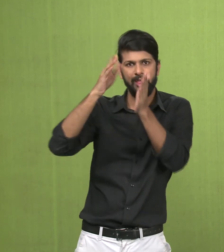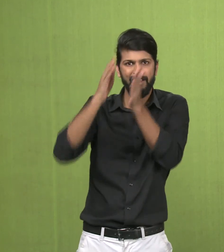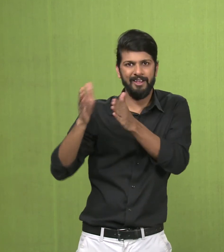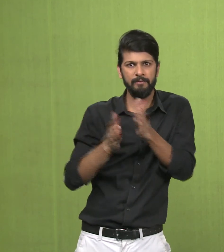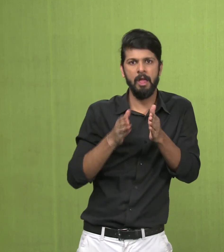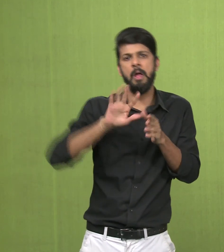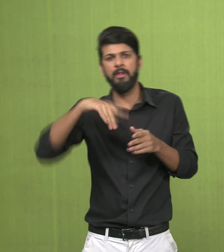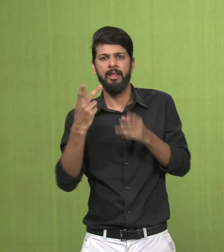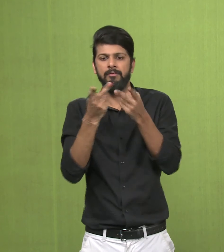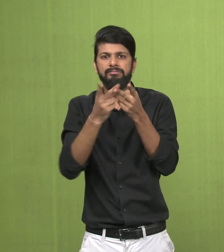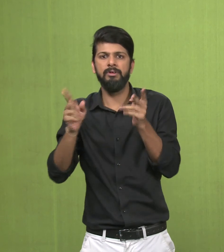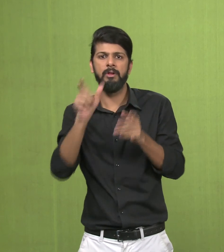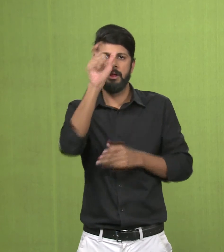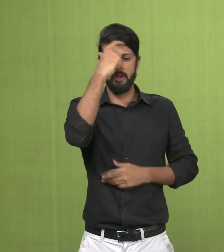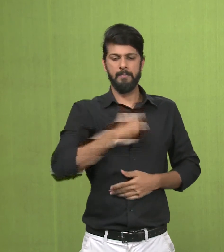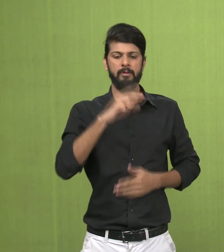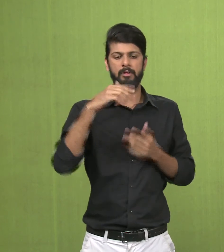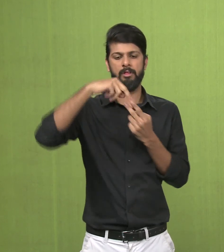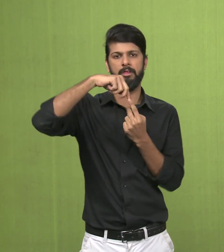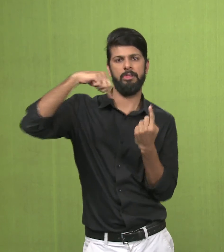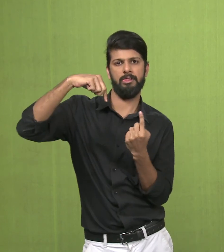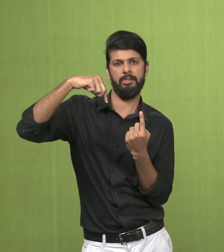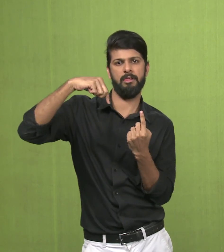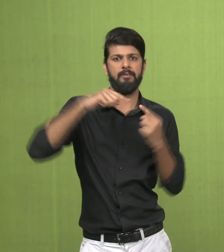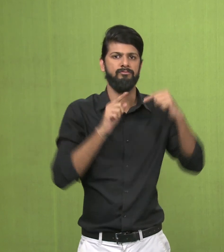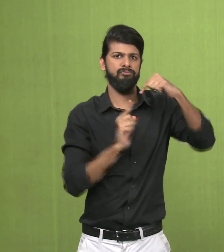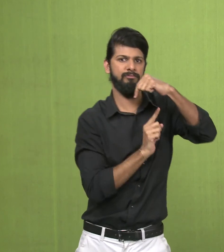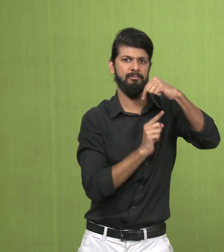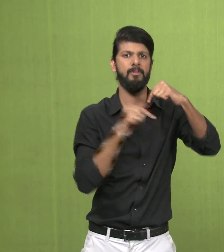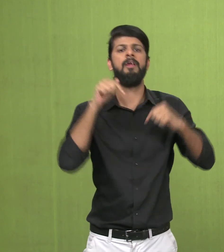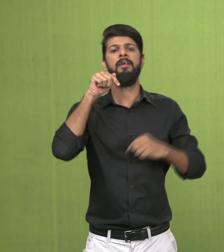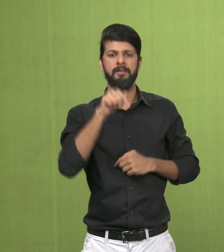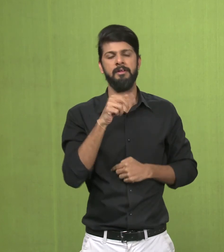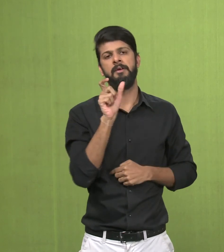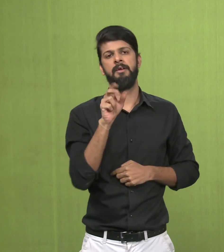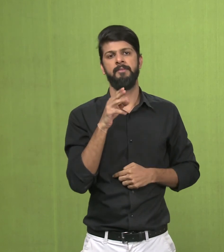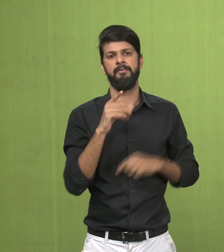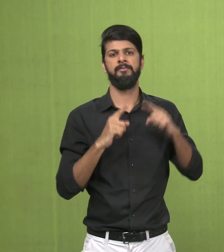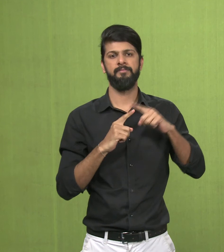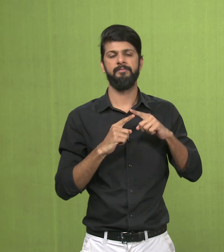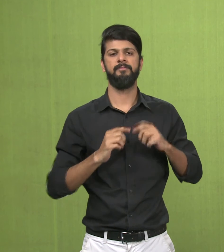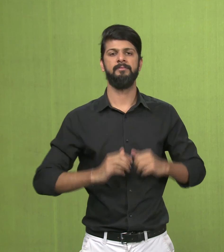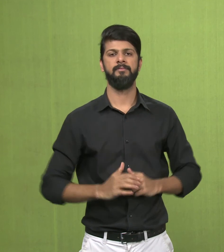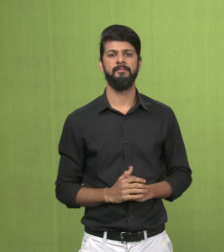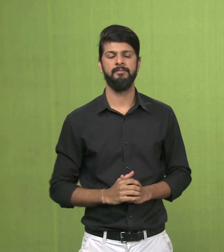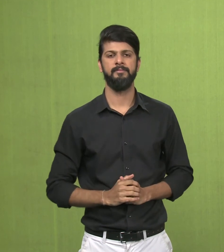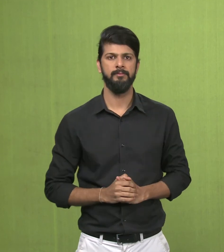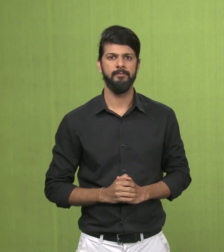waist is tilted, and then the legs are also in a different position. So, this is called the Tribhanga posture.